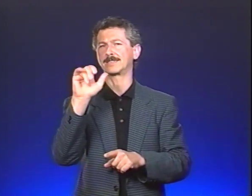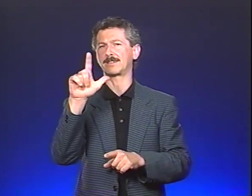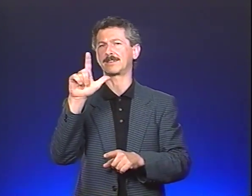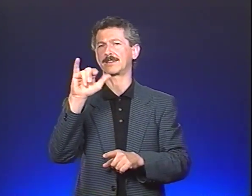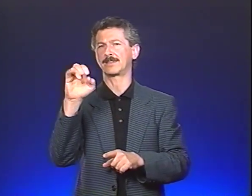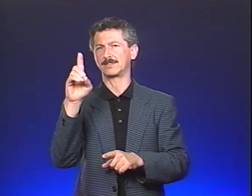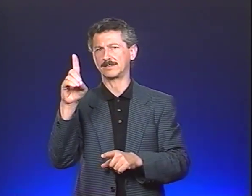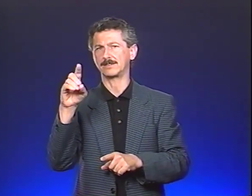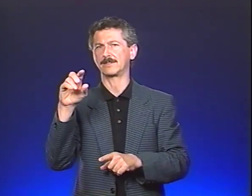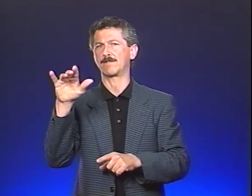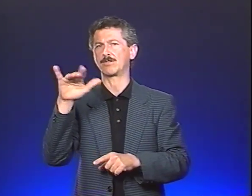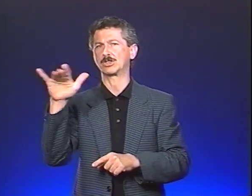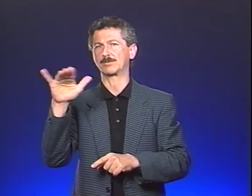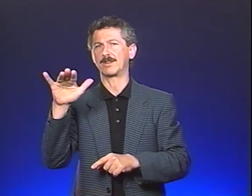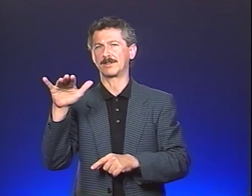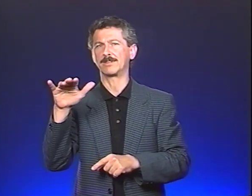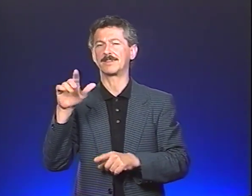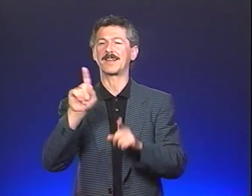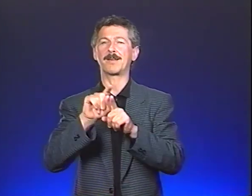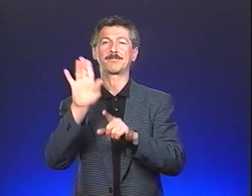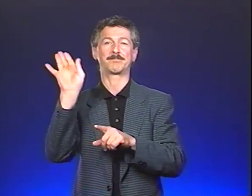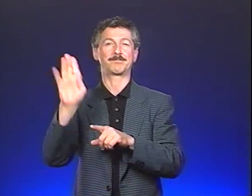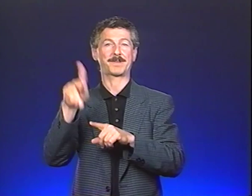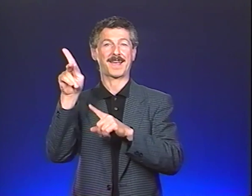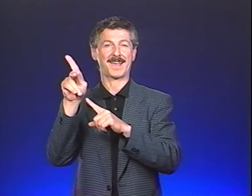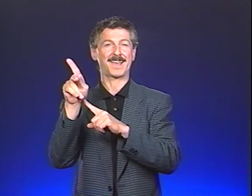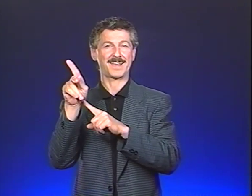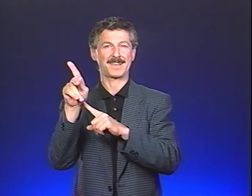called lexicalized fingerspelling, such as this sign, bank.